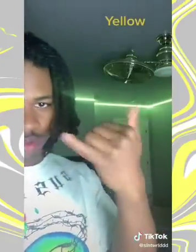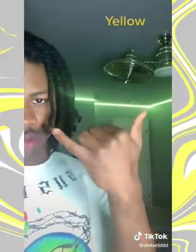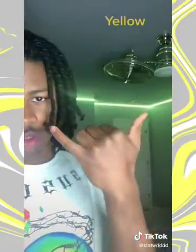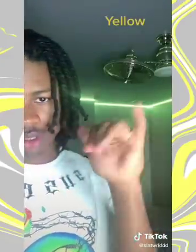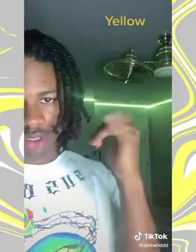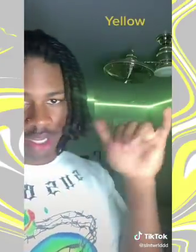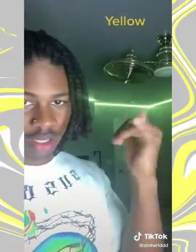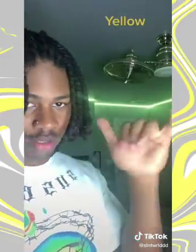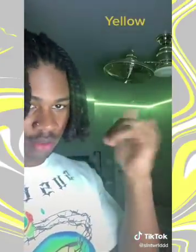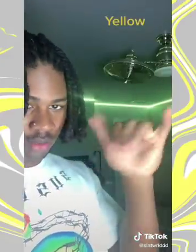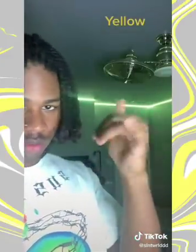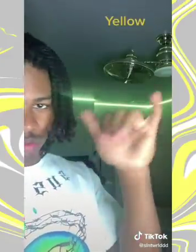yellow,